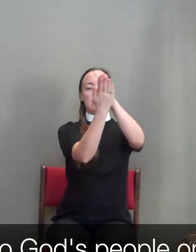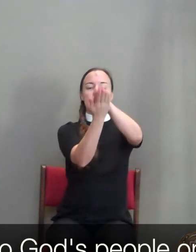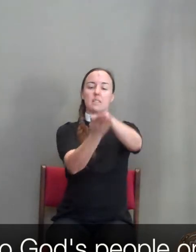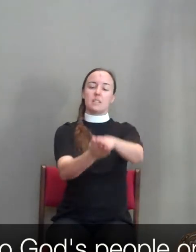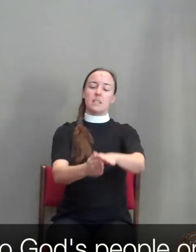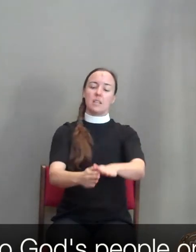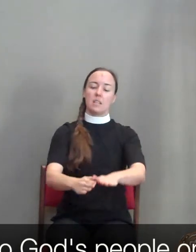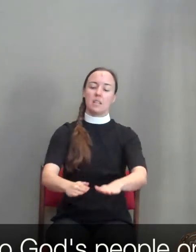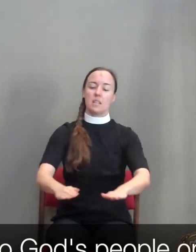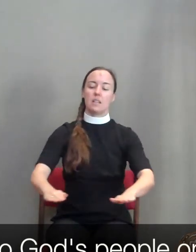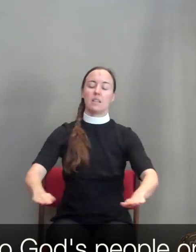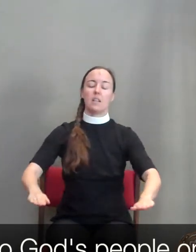Peace.